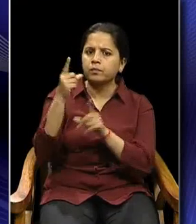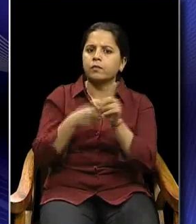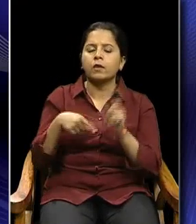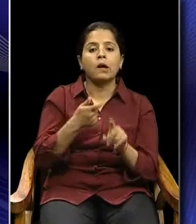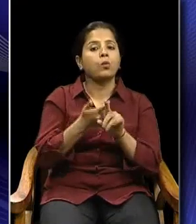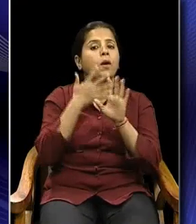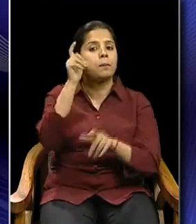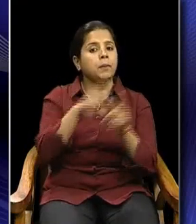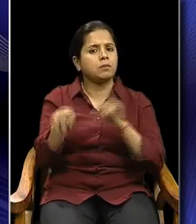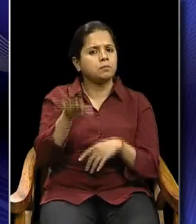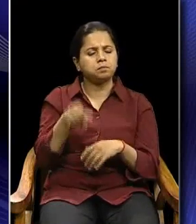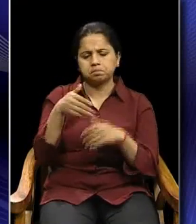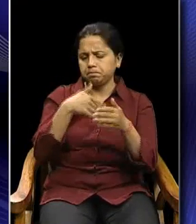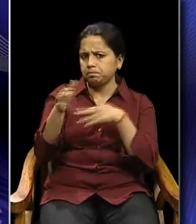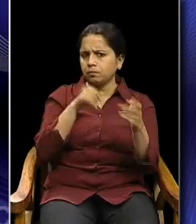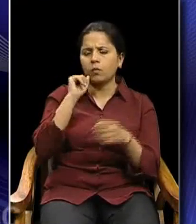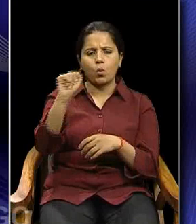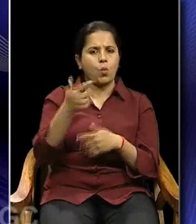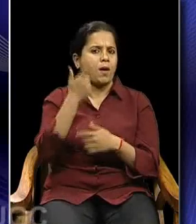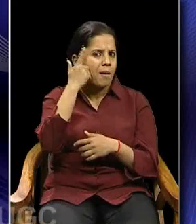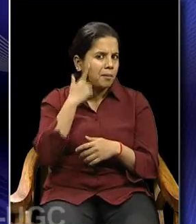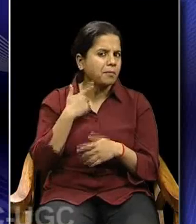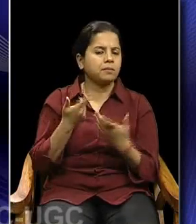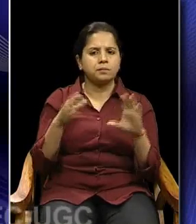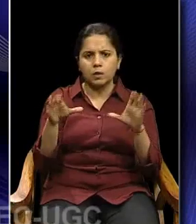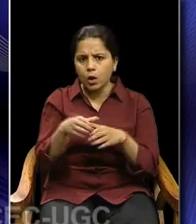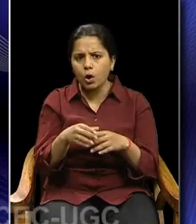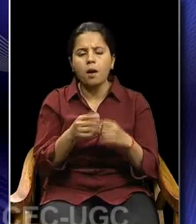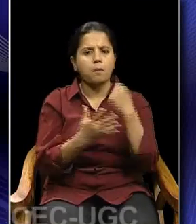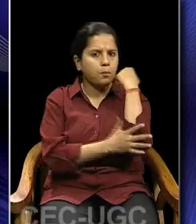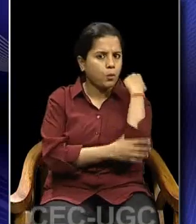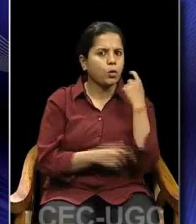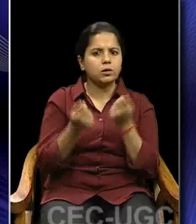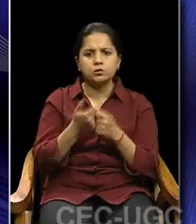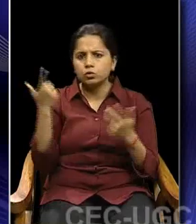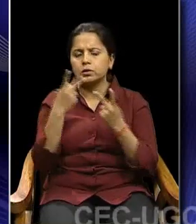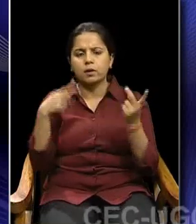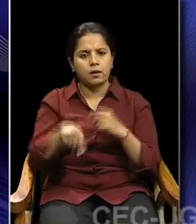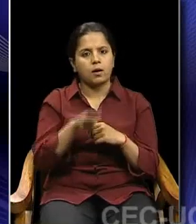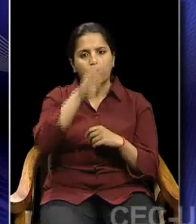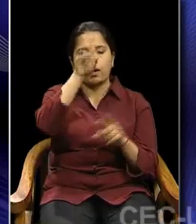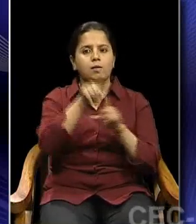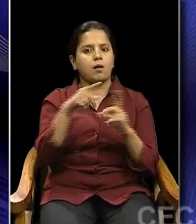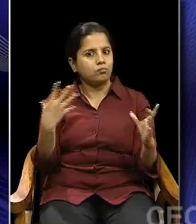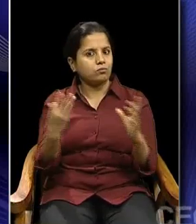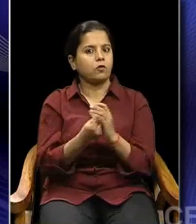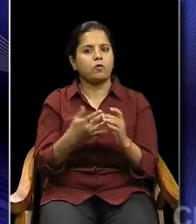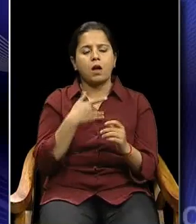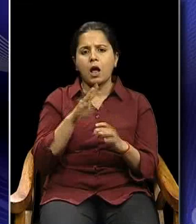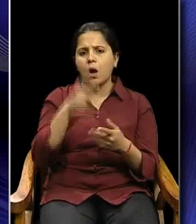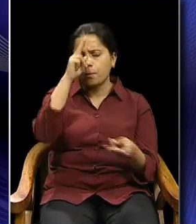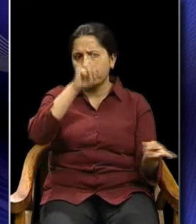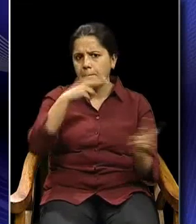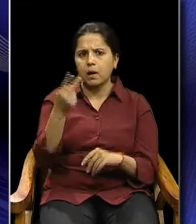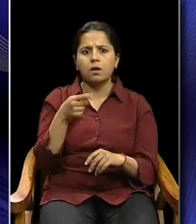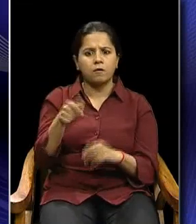Kerala, irrespective of caste, creed or color, join together to welcome back their legendary king. So how the myths and legends, they